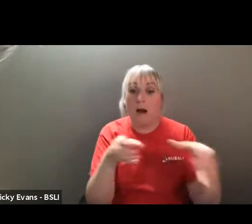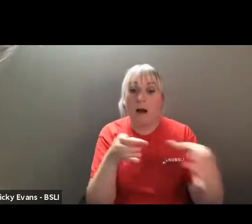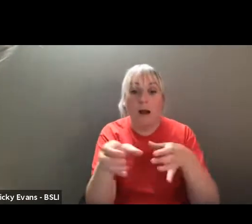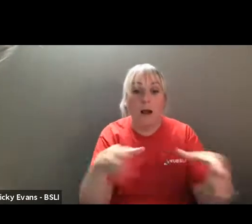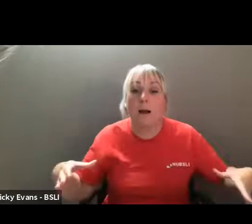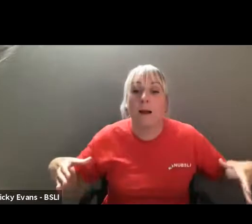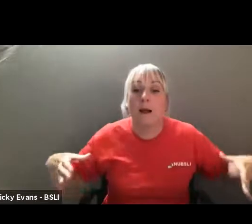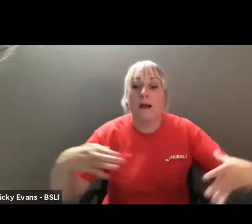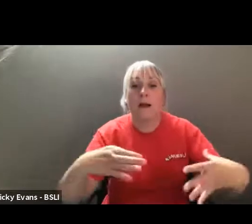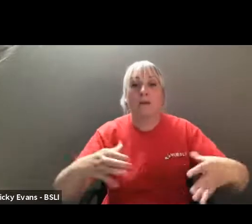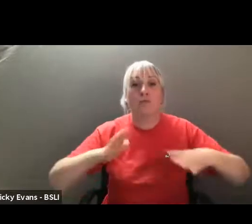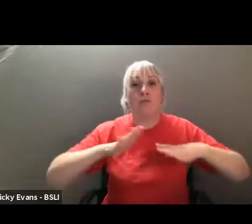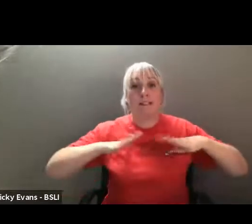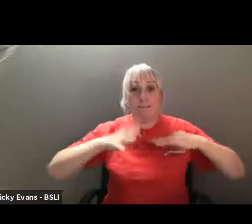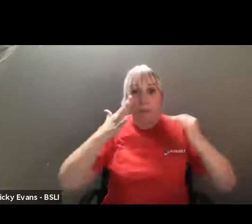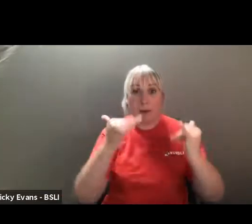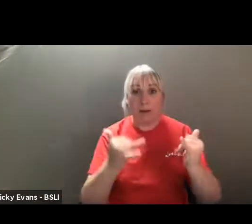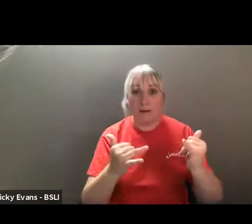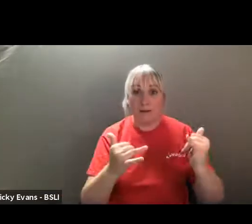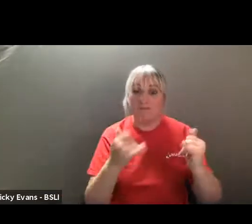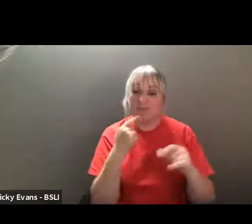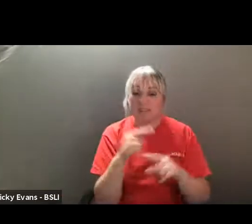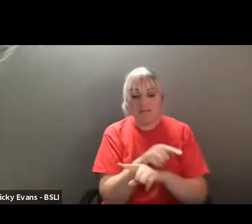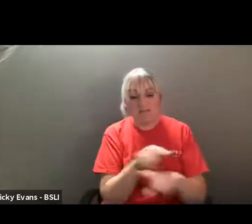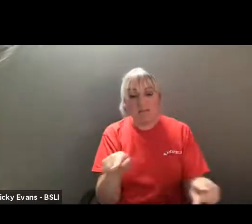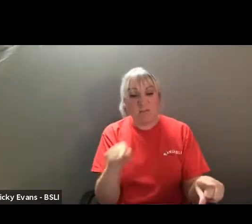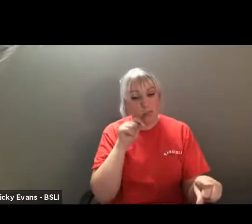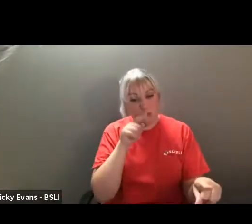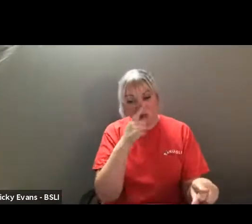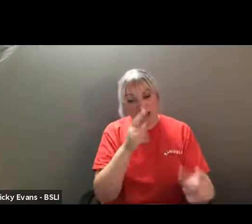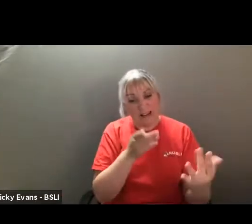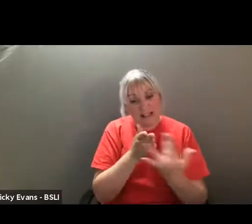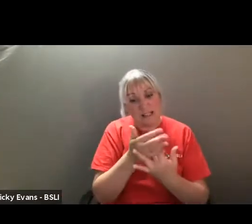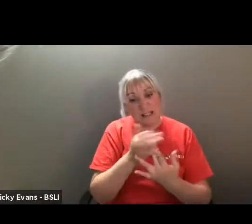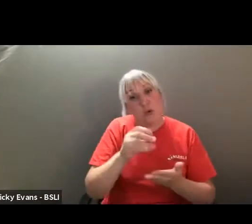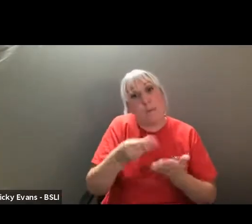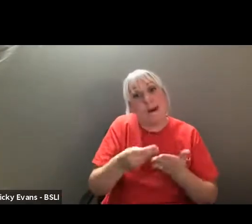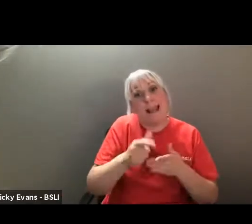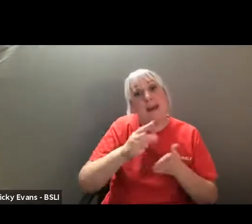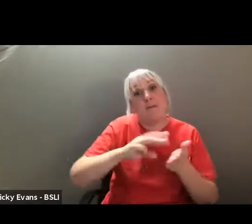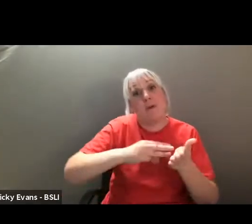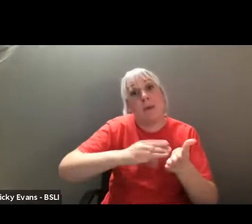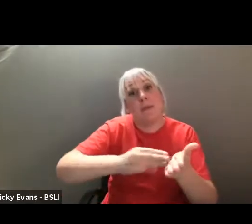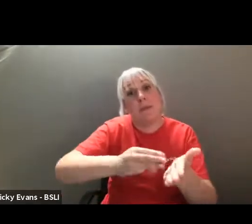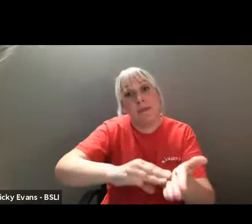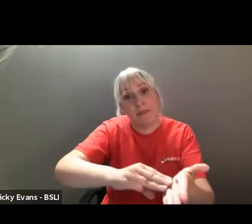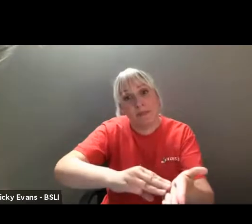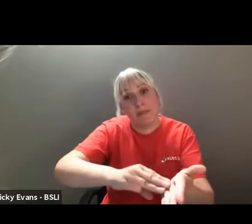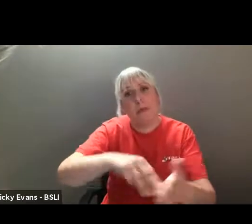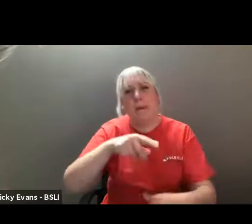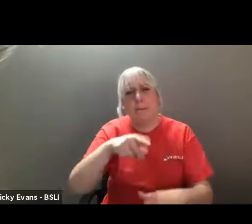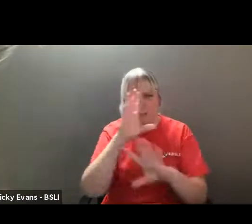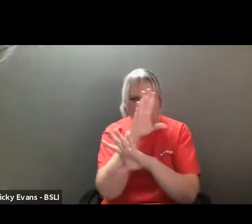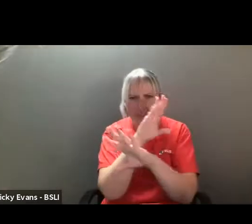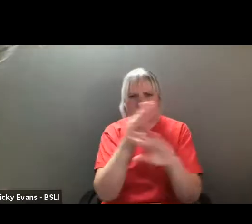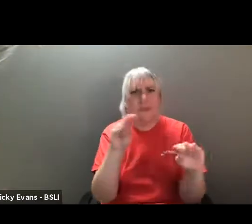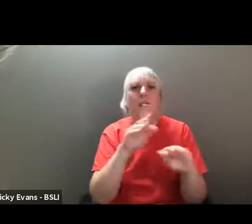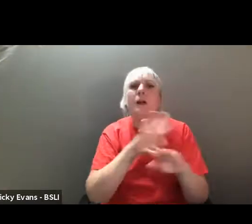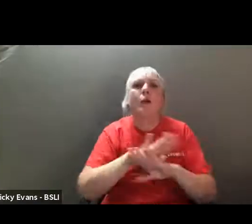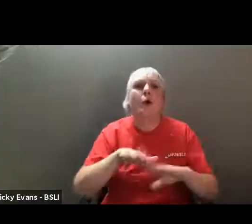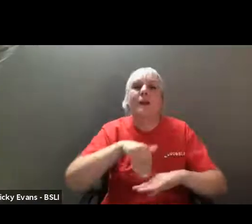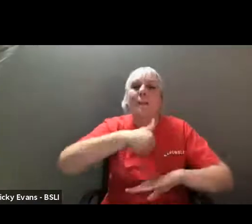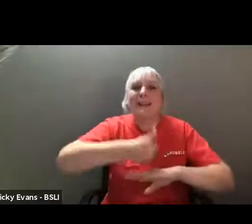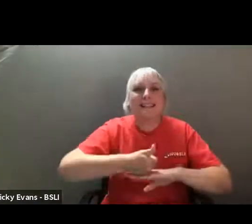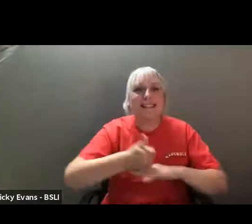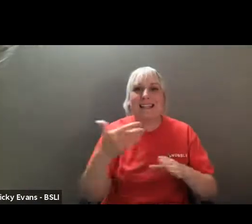guys, you're going to keep getting your money each month, but it's not going to be a basic unemployment benefit anymore. It's